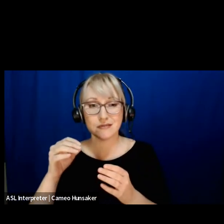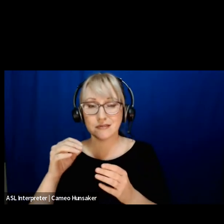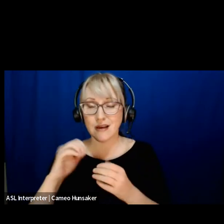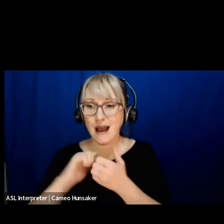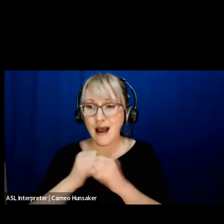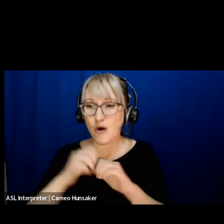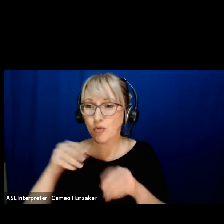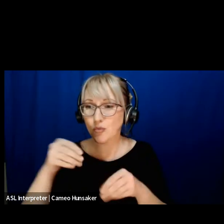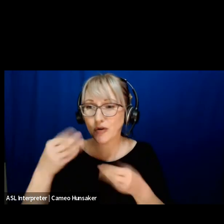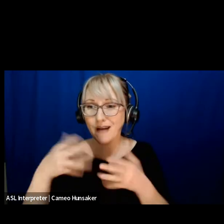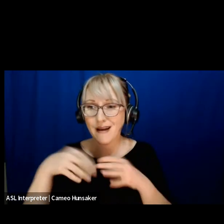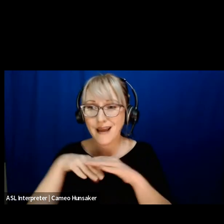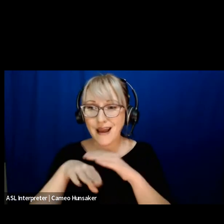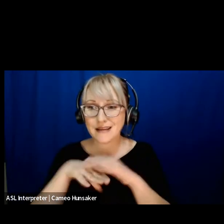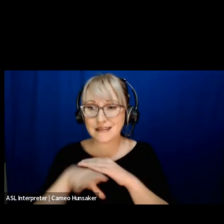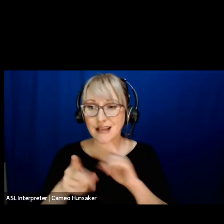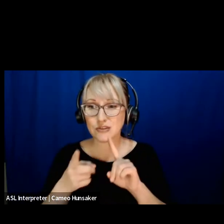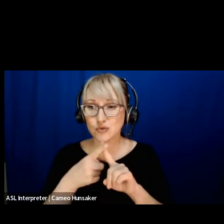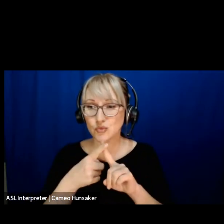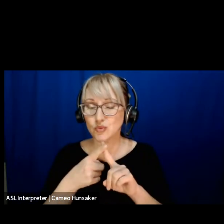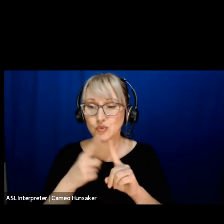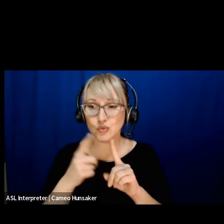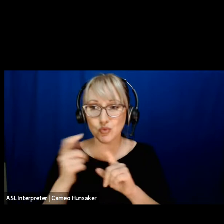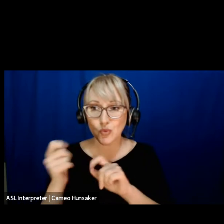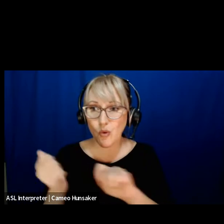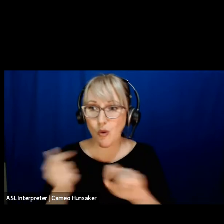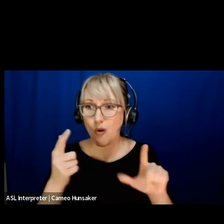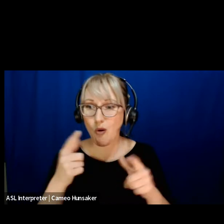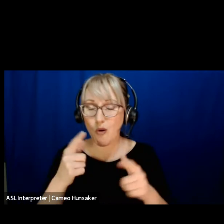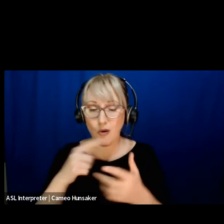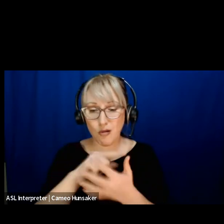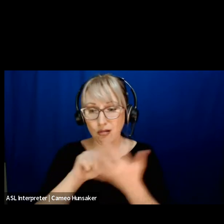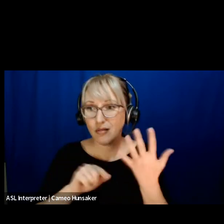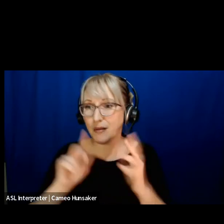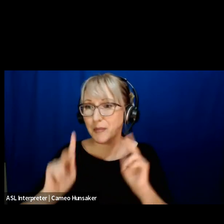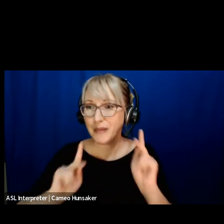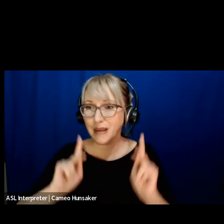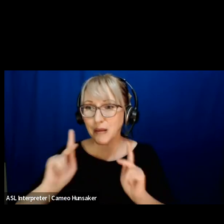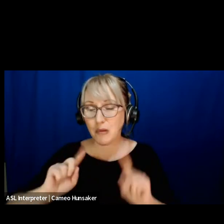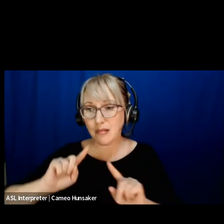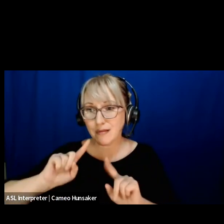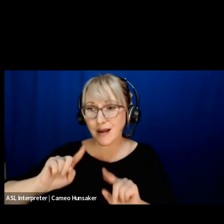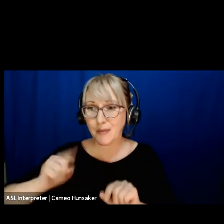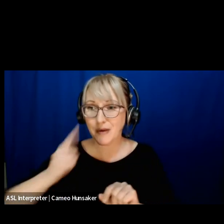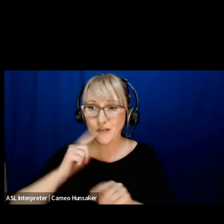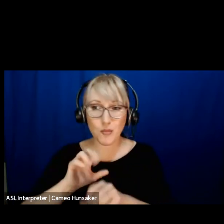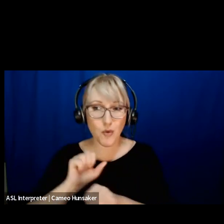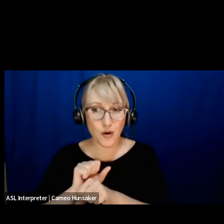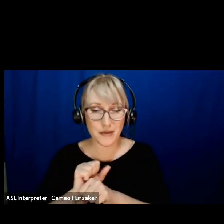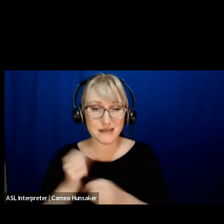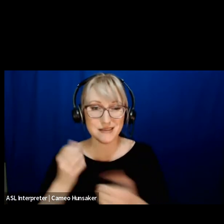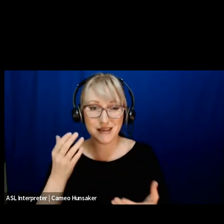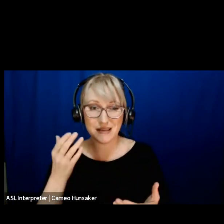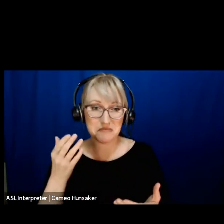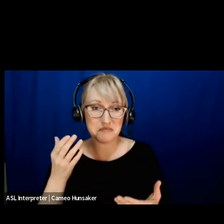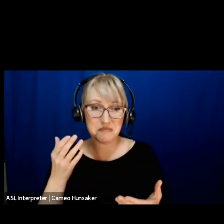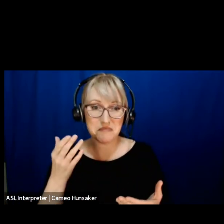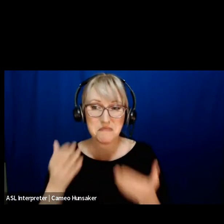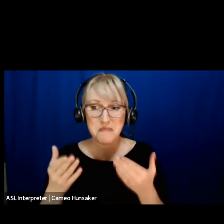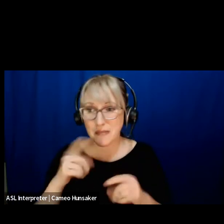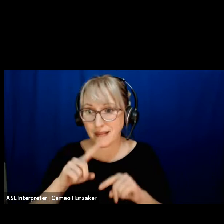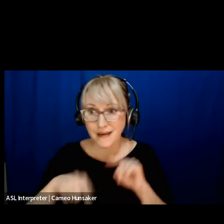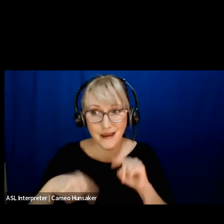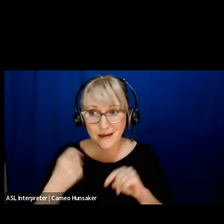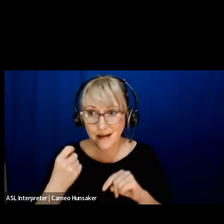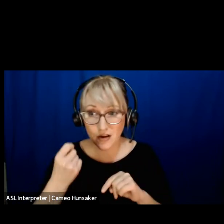to all of these people that are coming to them for appointments and are not maybe able to